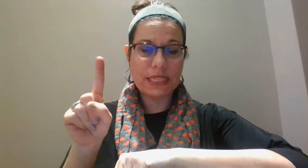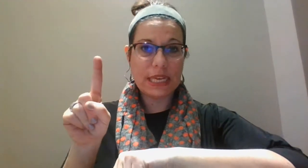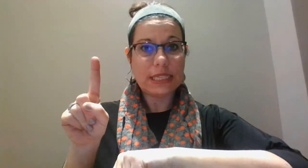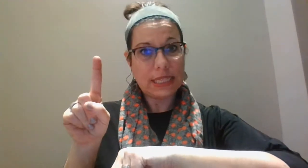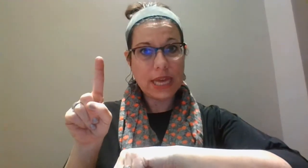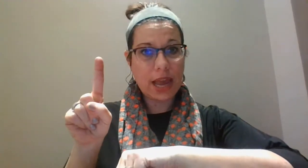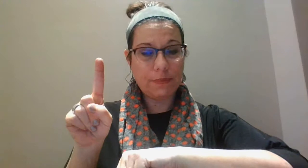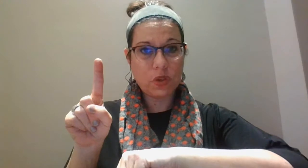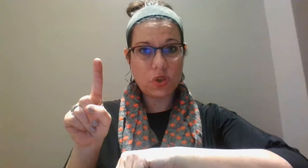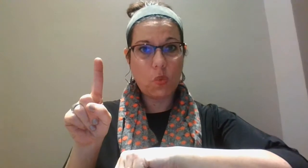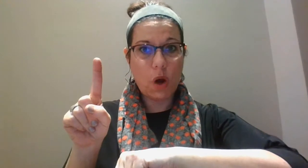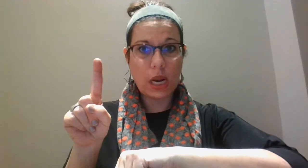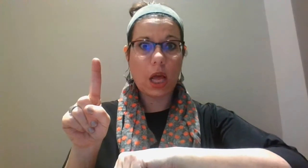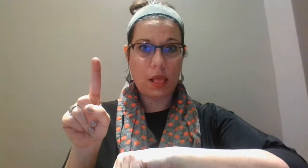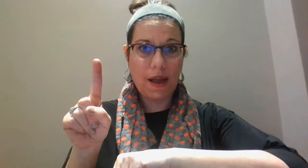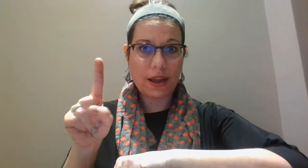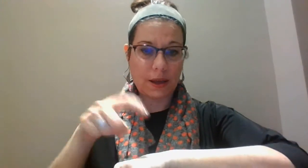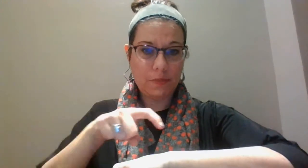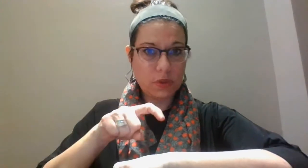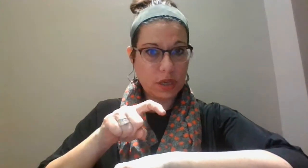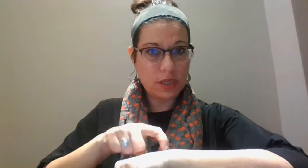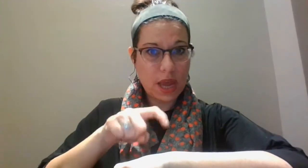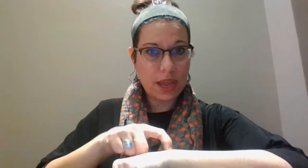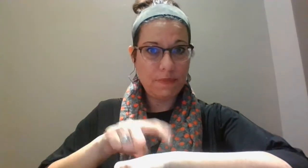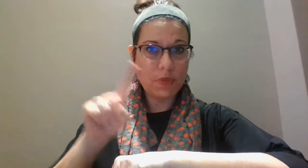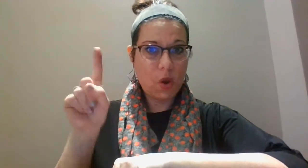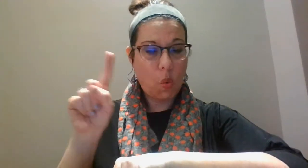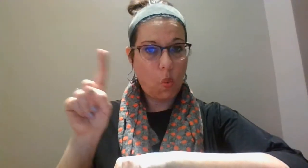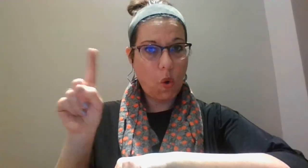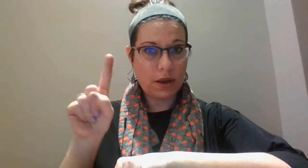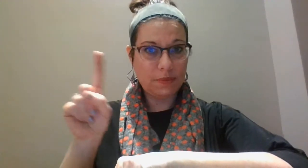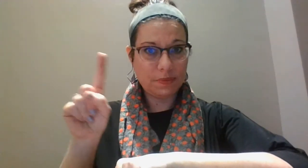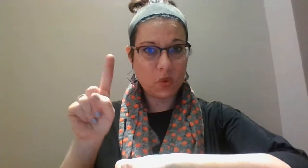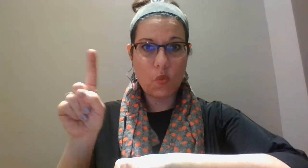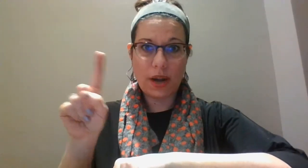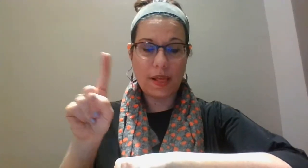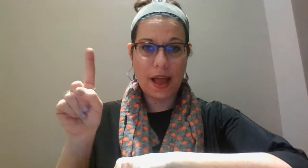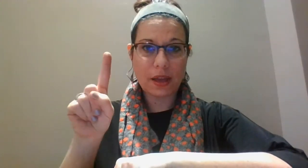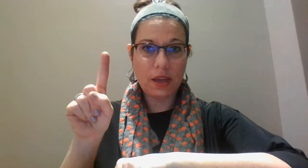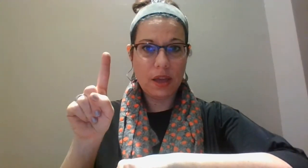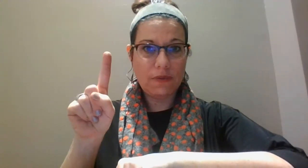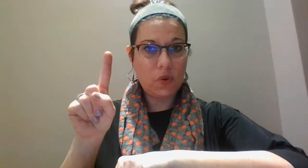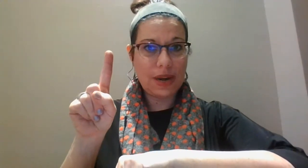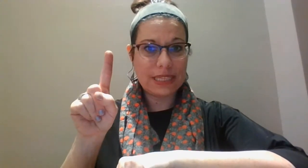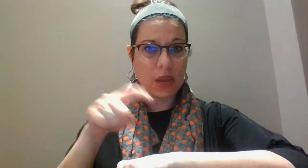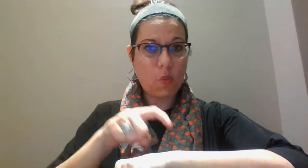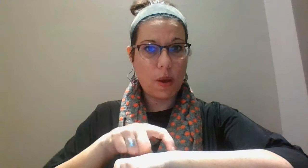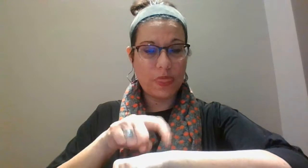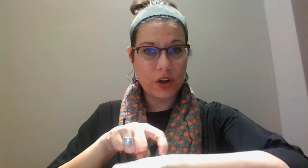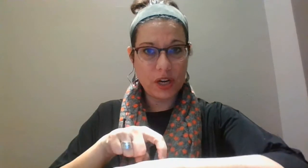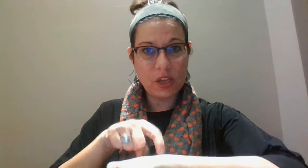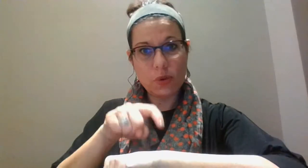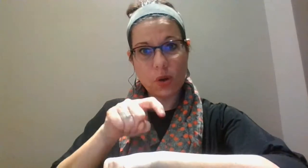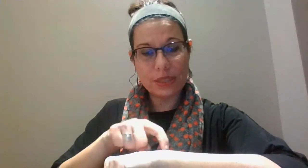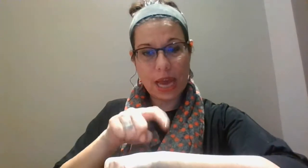that it's the time. So 1 o'clock. Time 1 o'clock. If you want to say 1:30, you would go